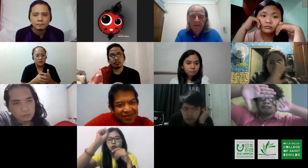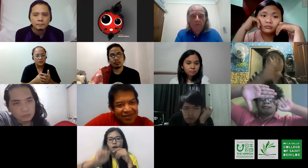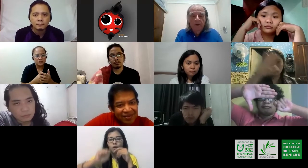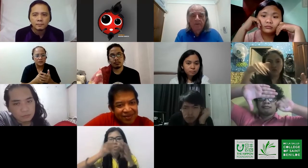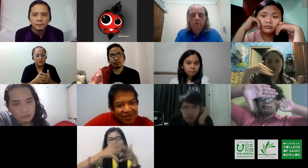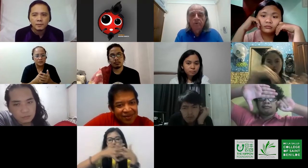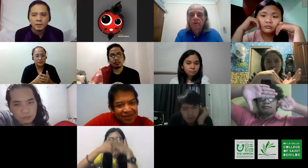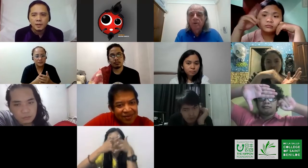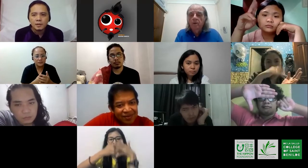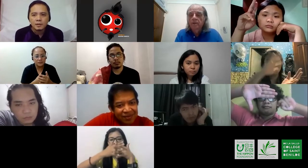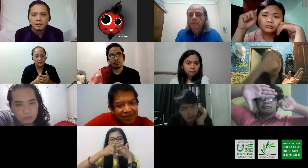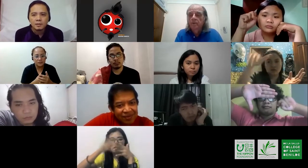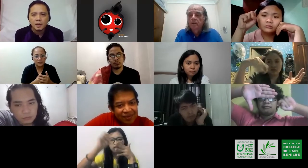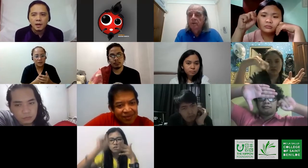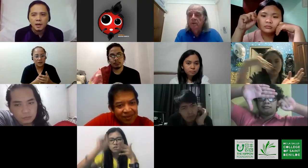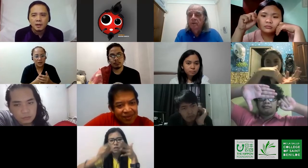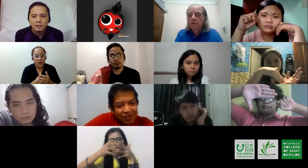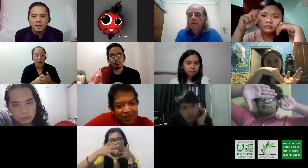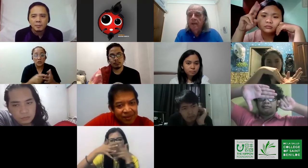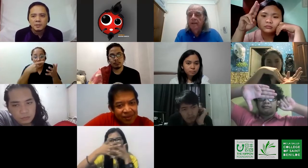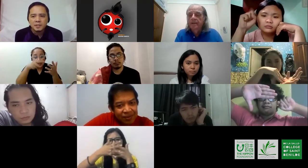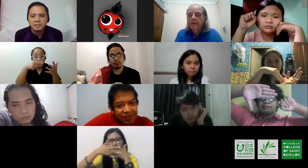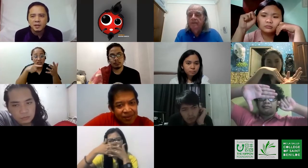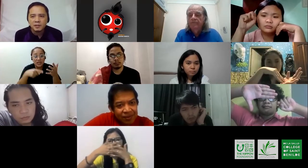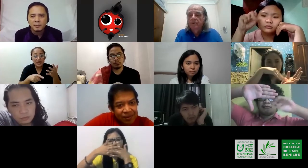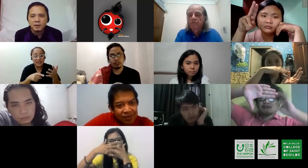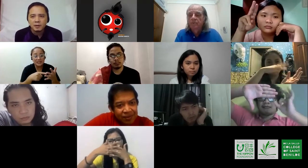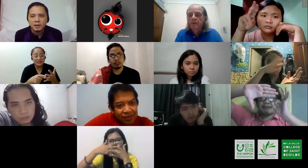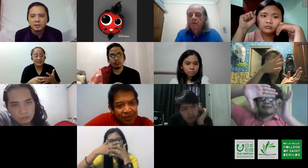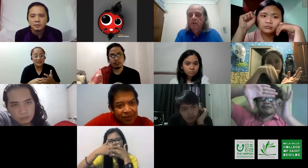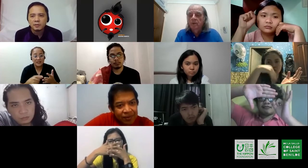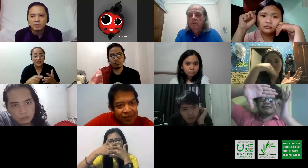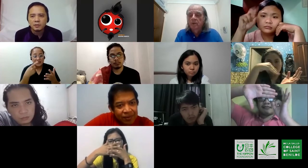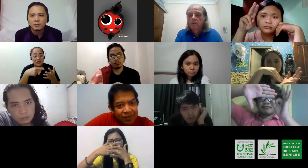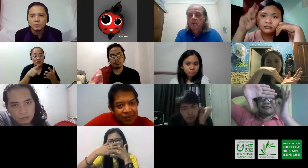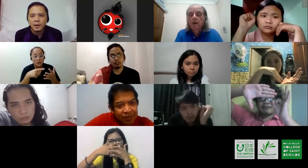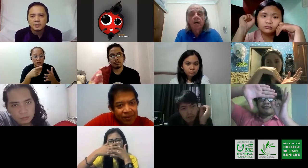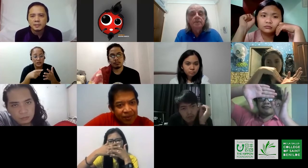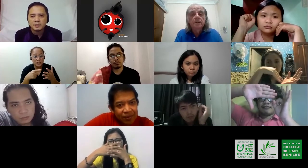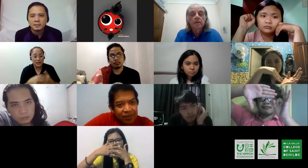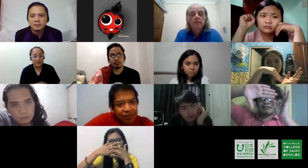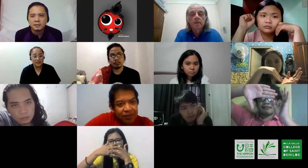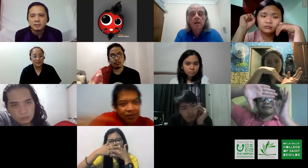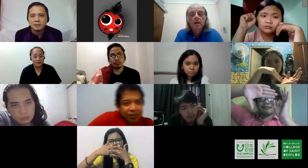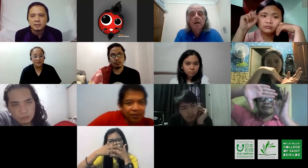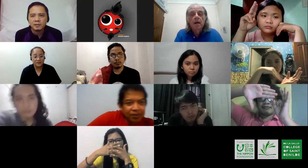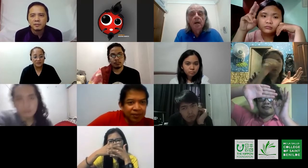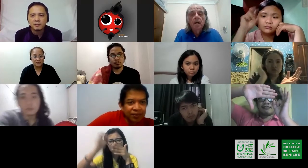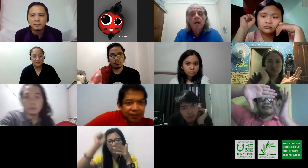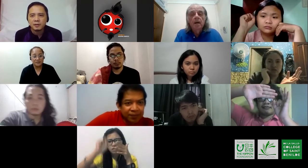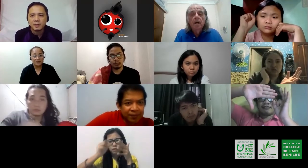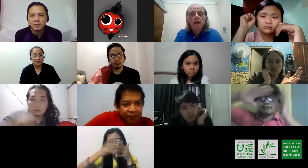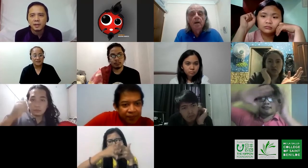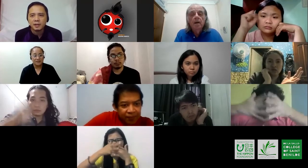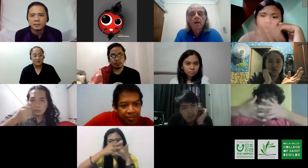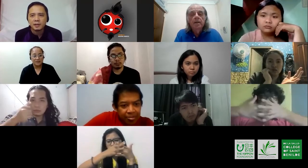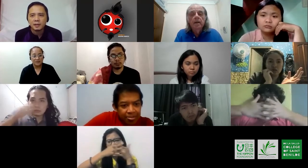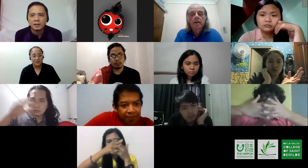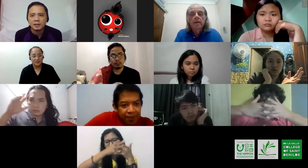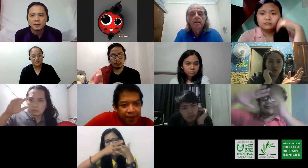Well, you can look on your Yeah, I'm saying handout South if you don't America, remember. US, the South of America and Yeah,